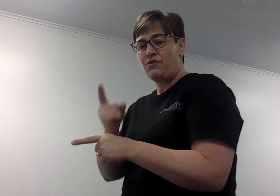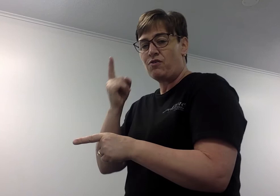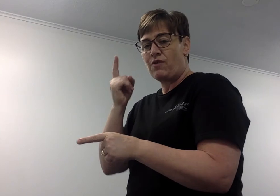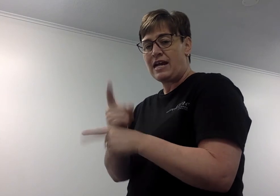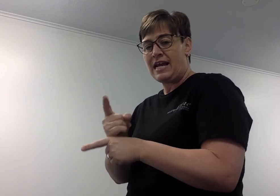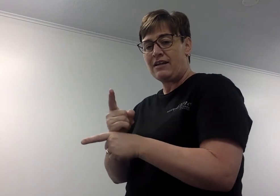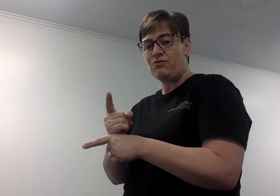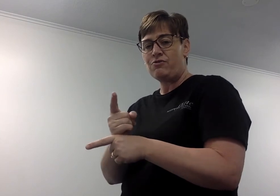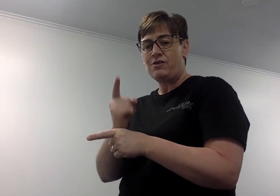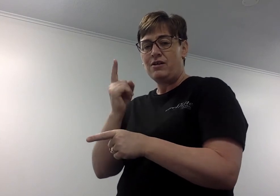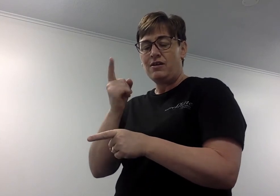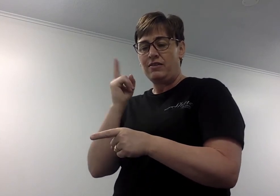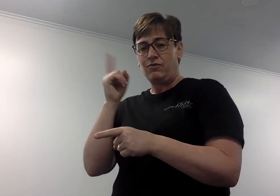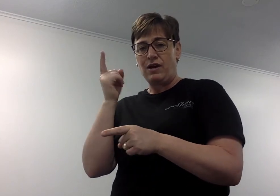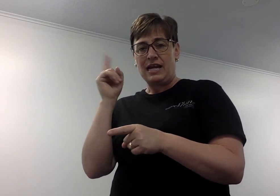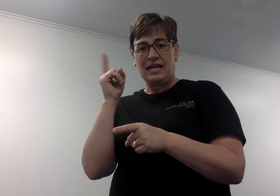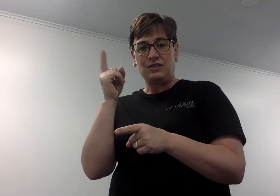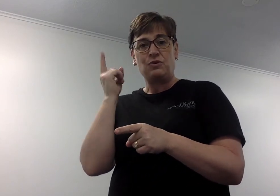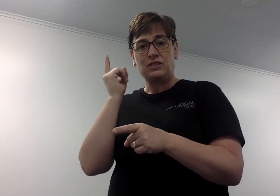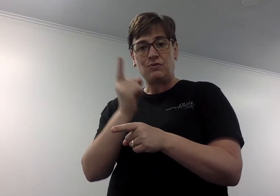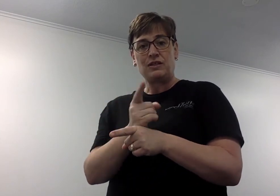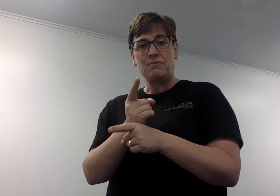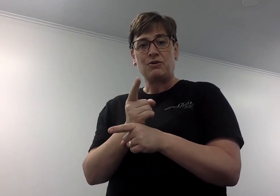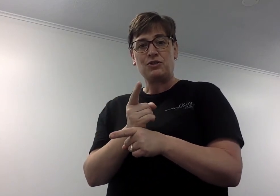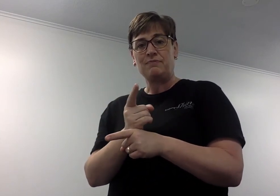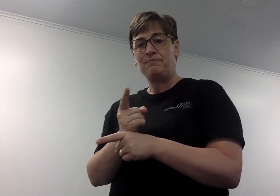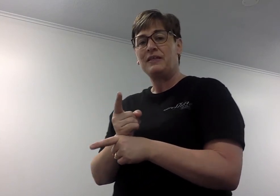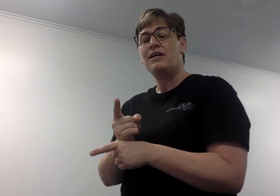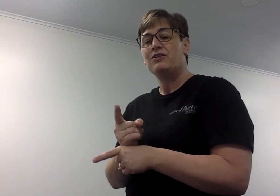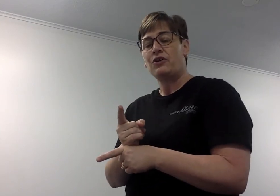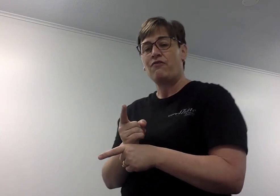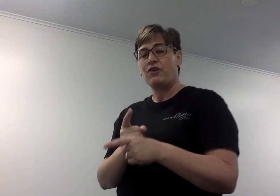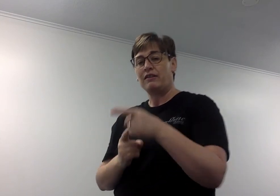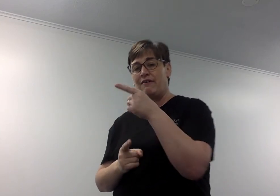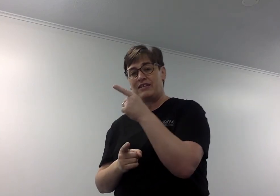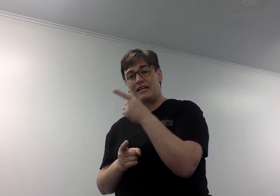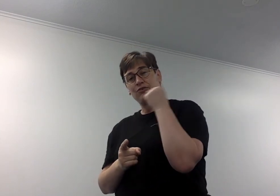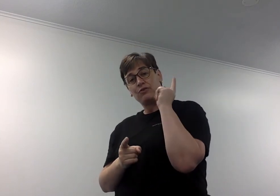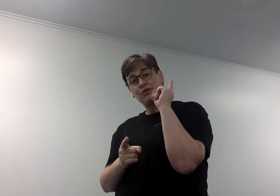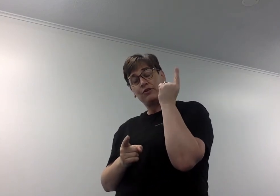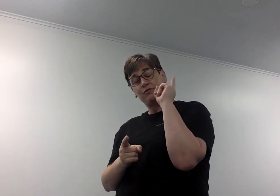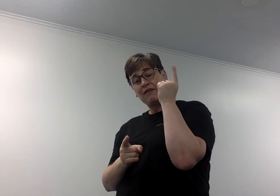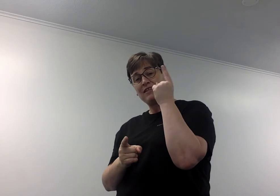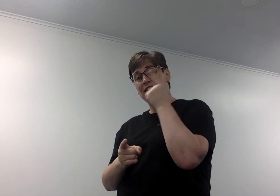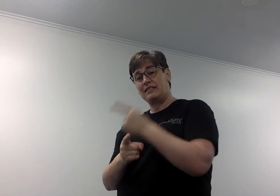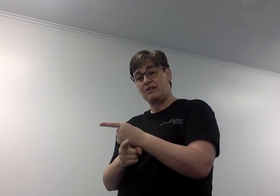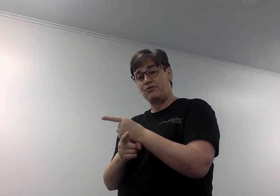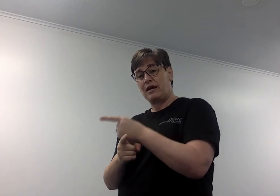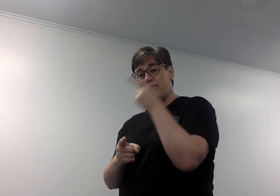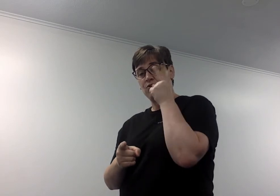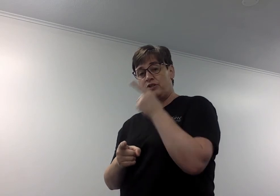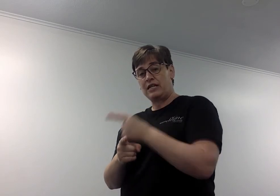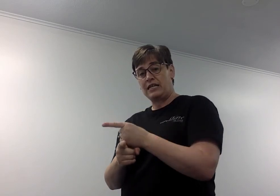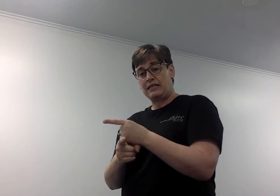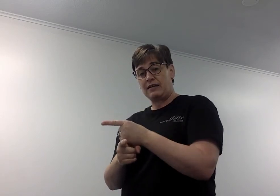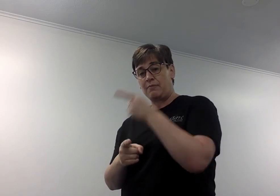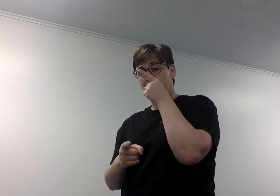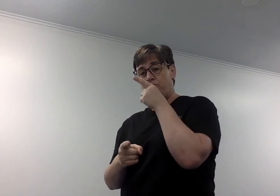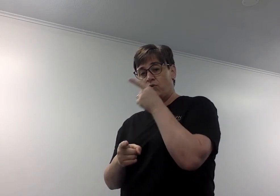a right-hander. The right hand is what's doing the motion. So for a left-hander, your left hand is going to do that motion and hit the top of your